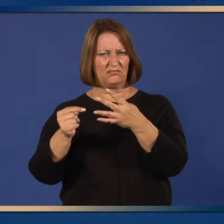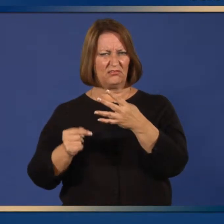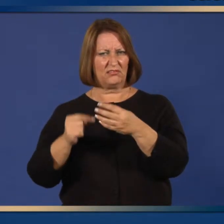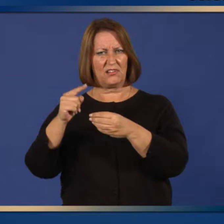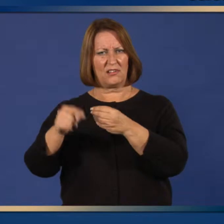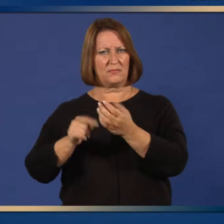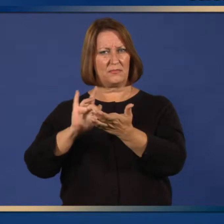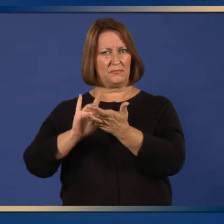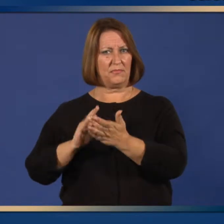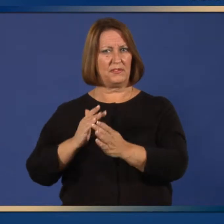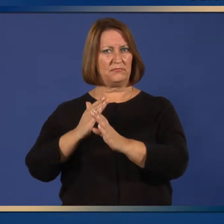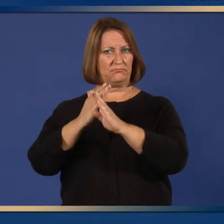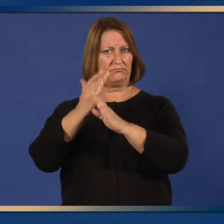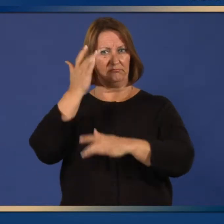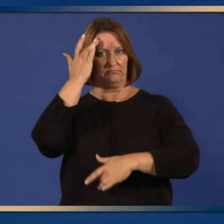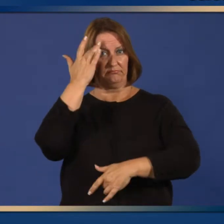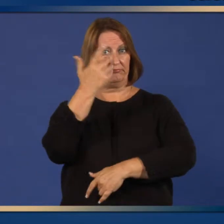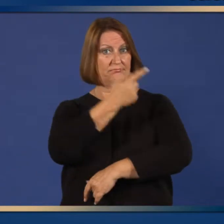influenza vaccination.